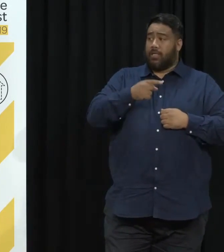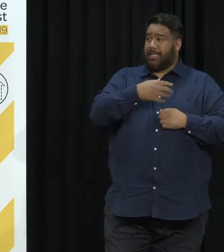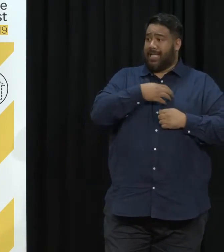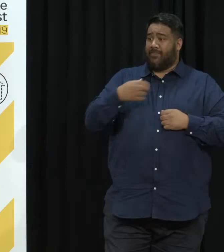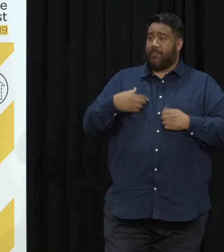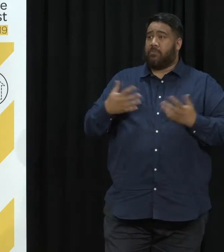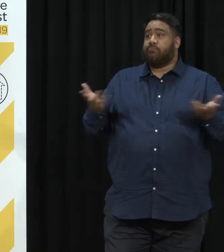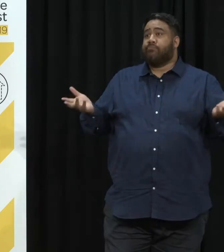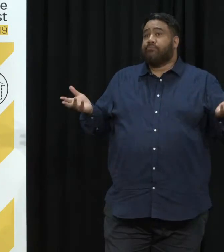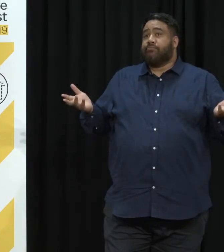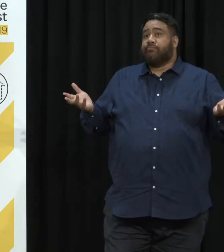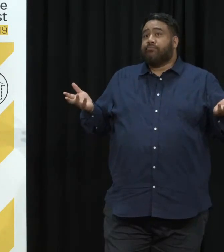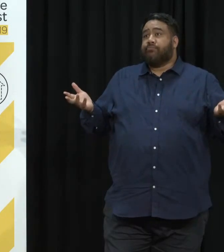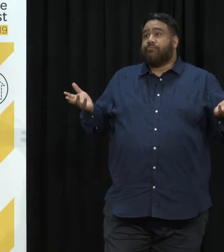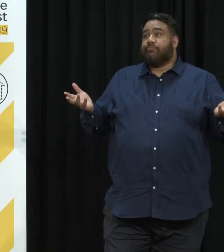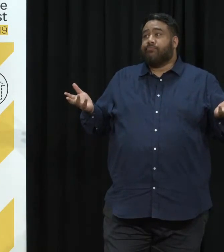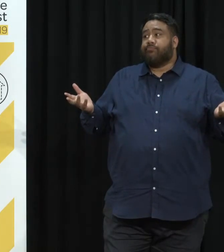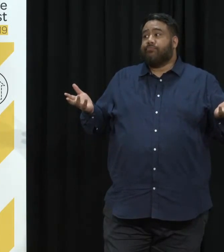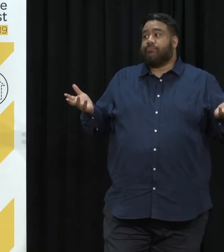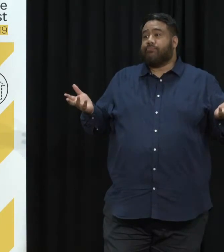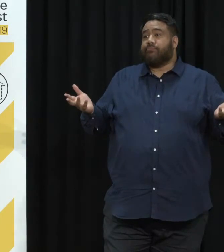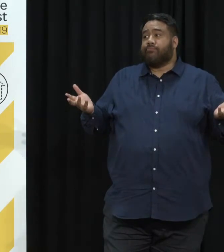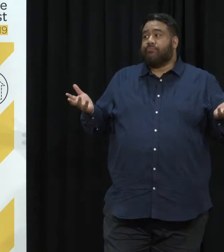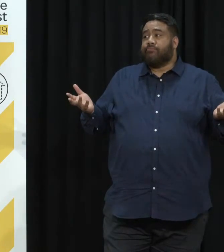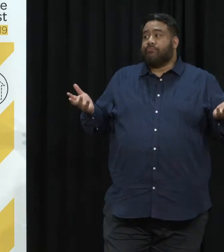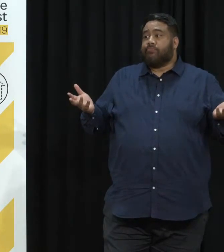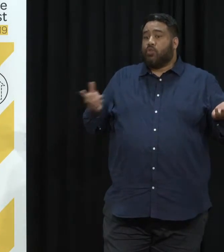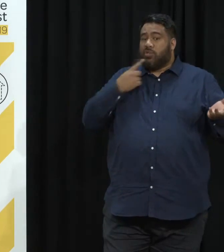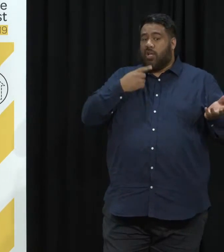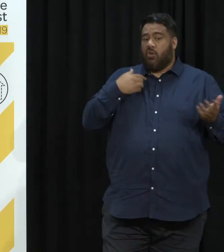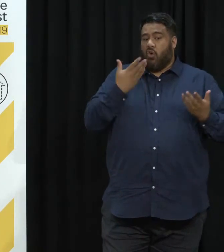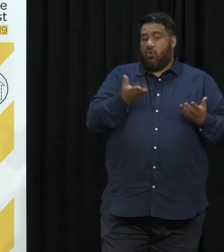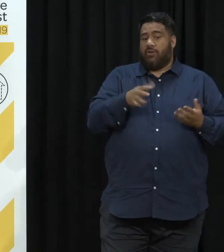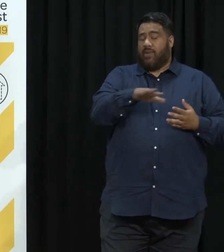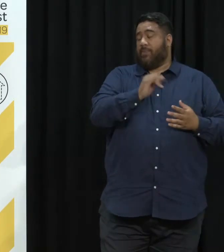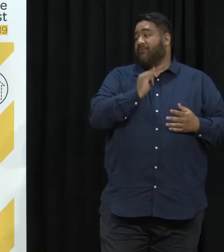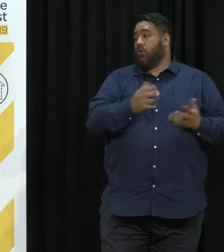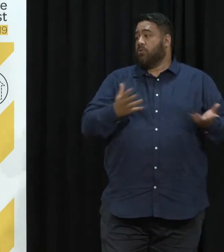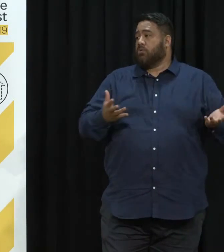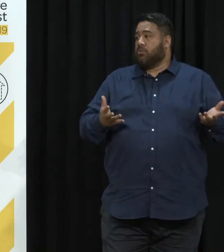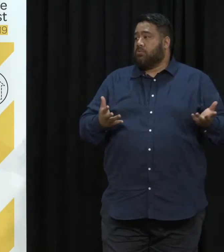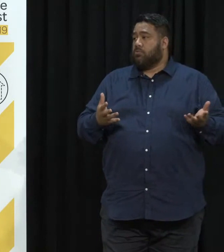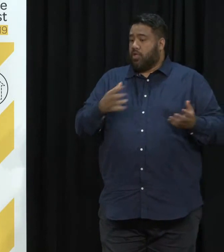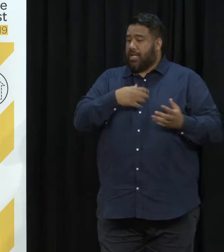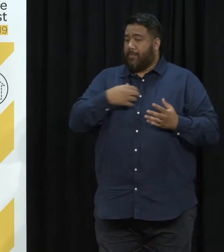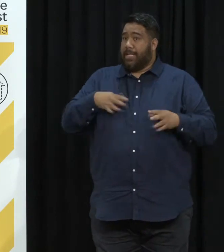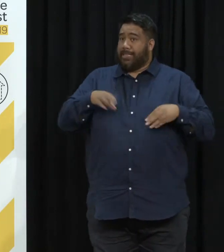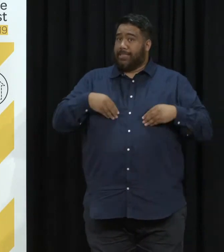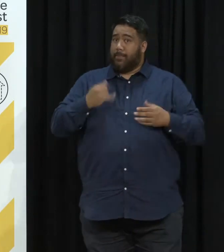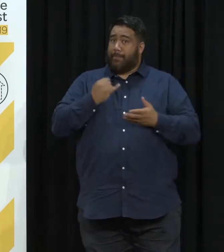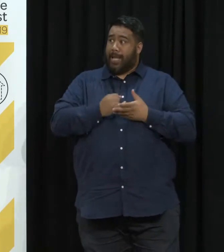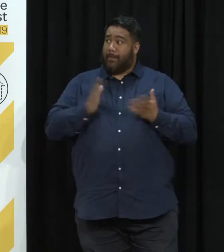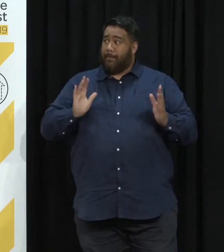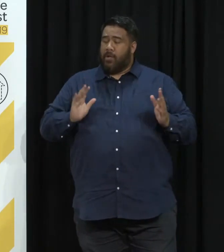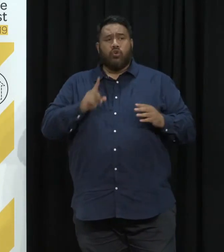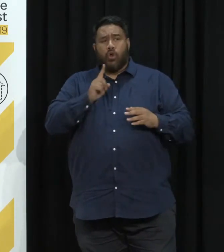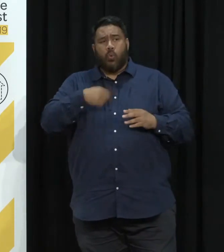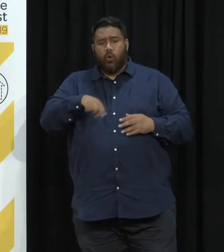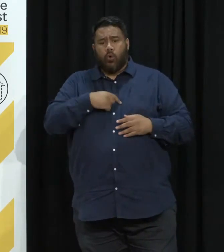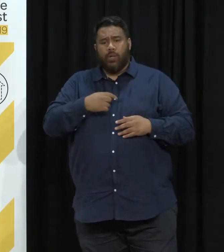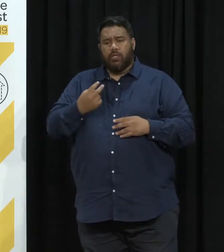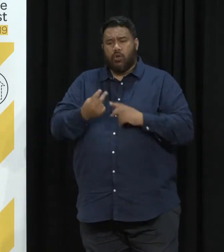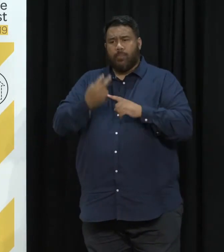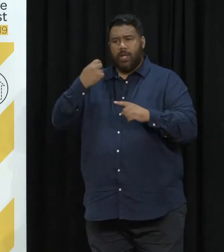it purely on this family? Look, we always go back and look at what could we or should we have done to prevent